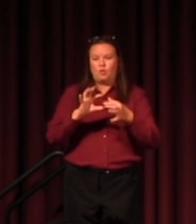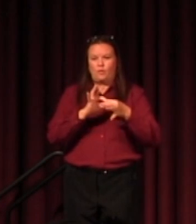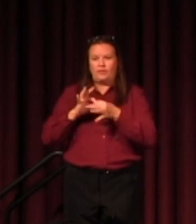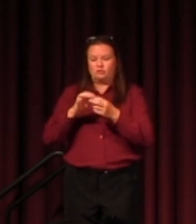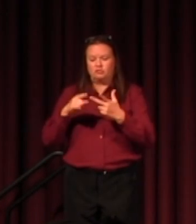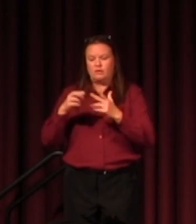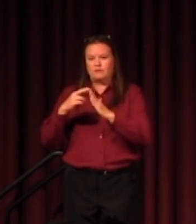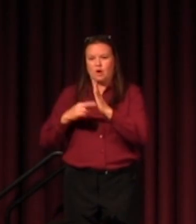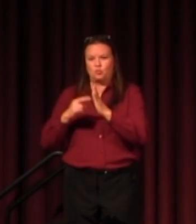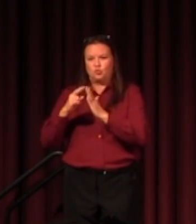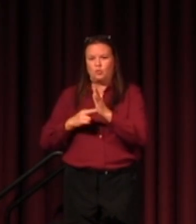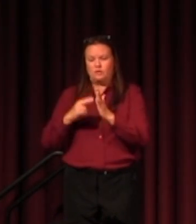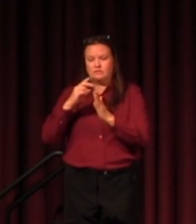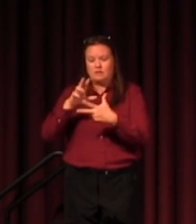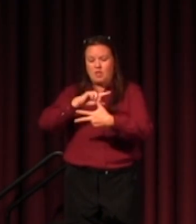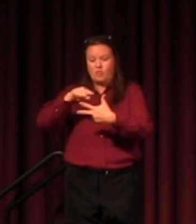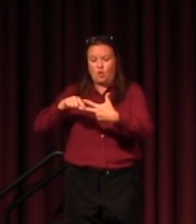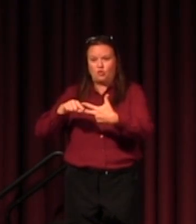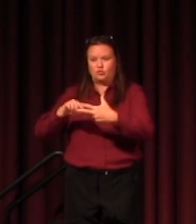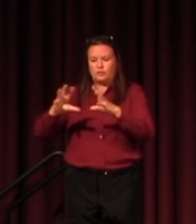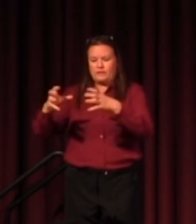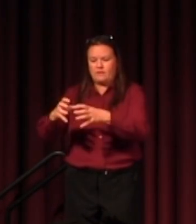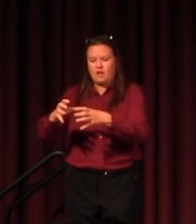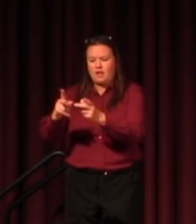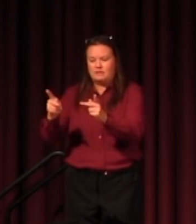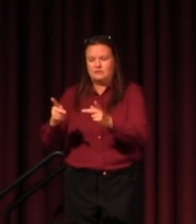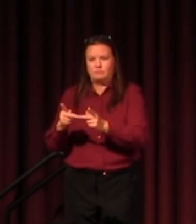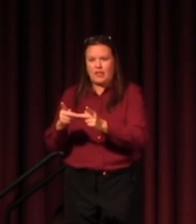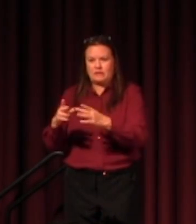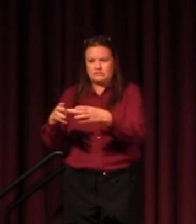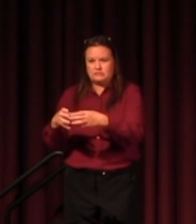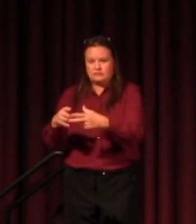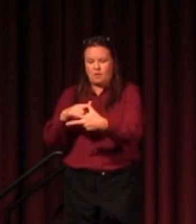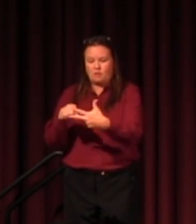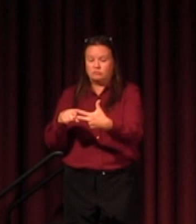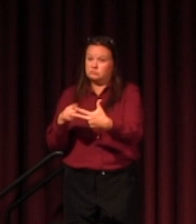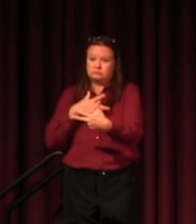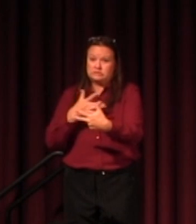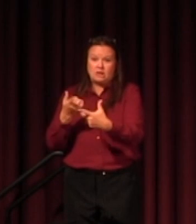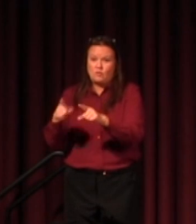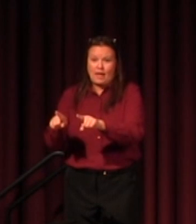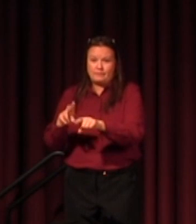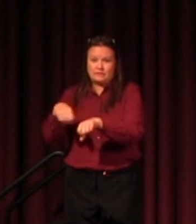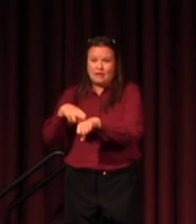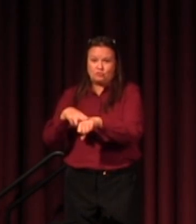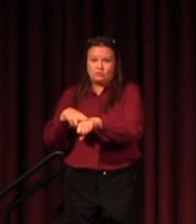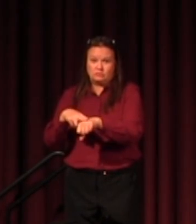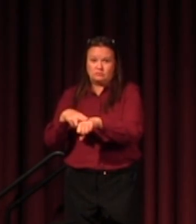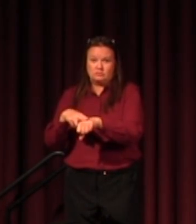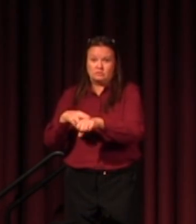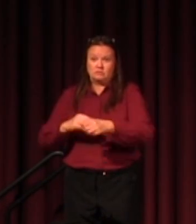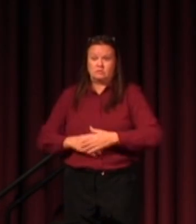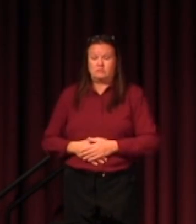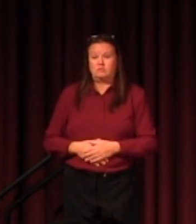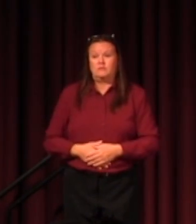play in any one place. It's just a description of a natural phenomenon. It's a term to describe it.